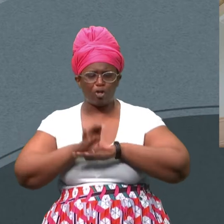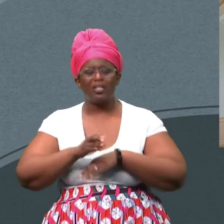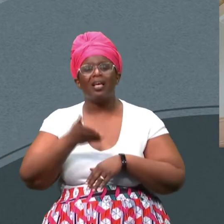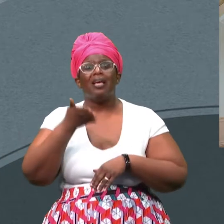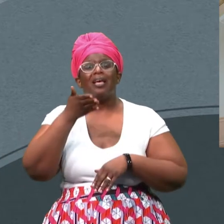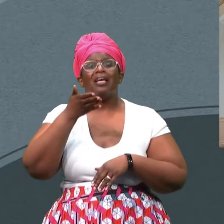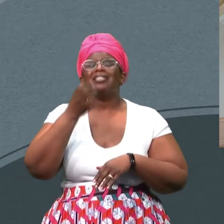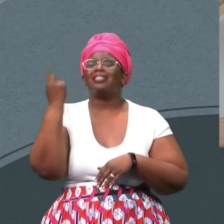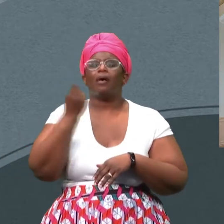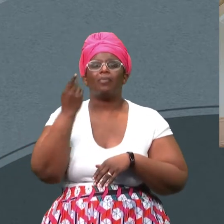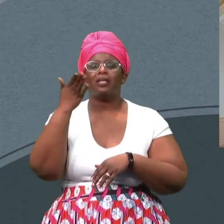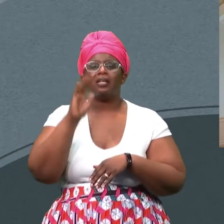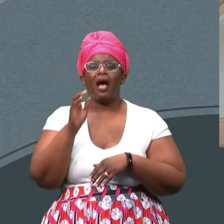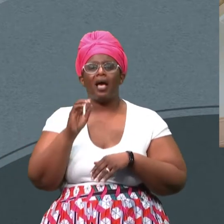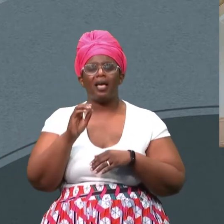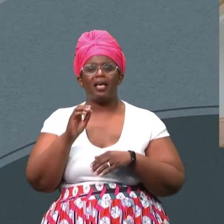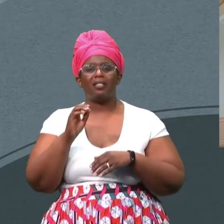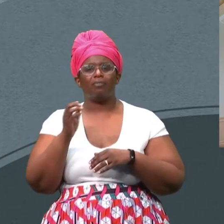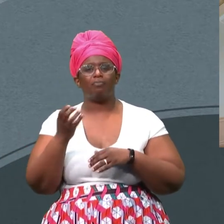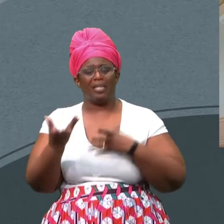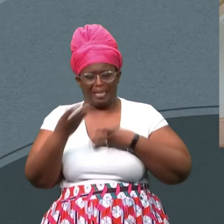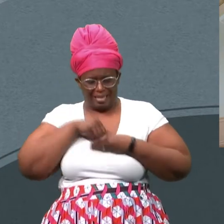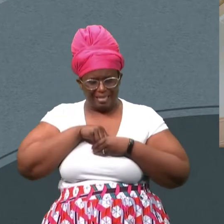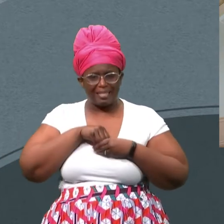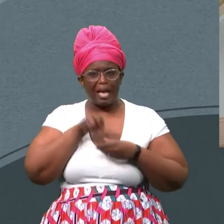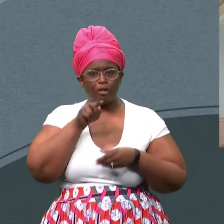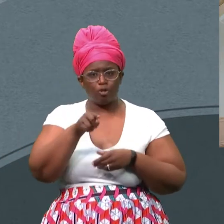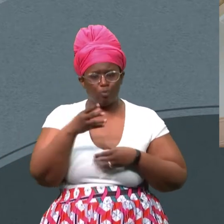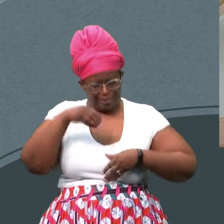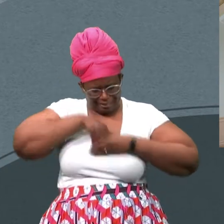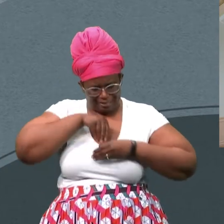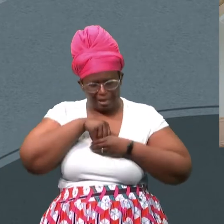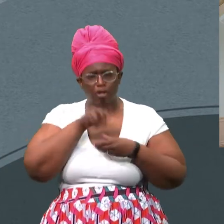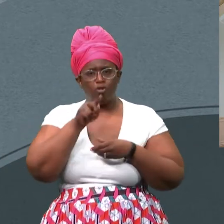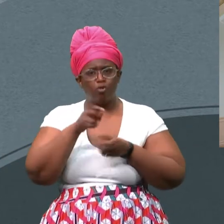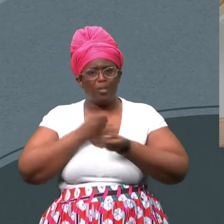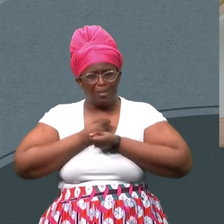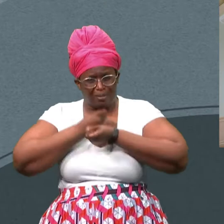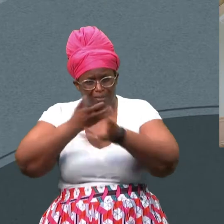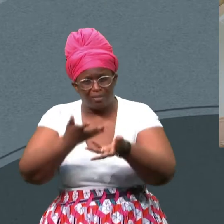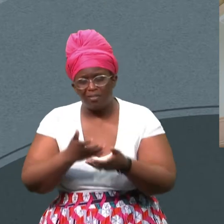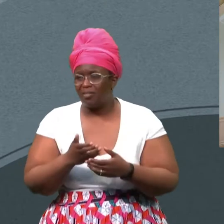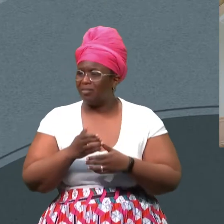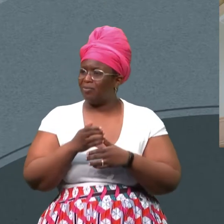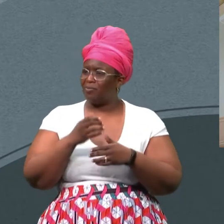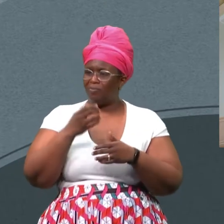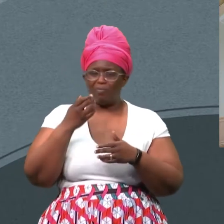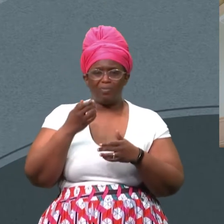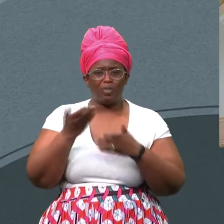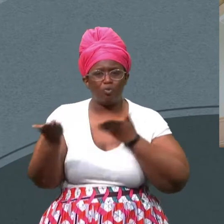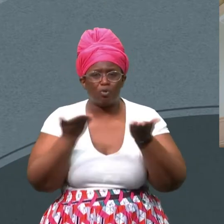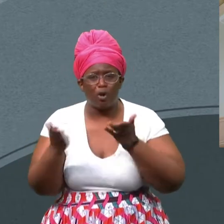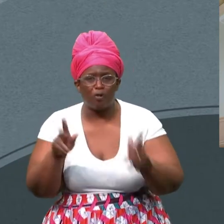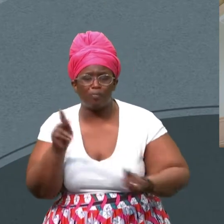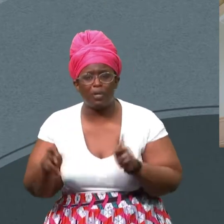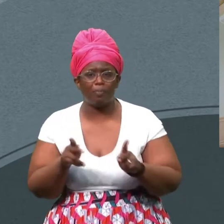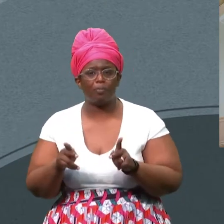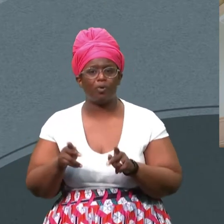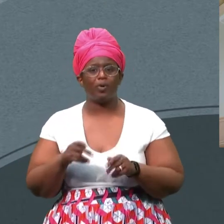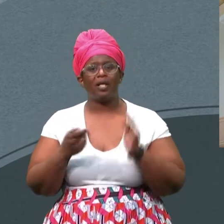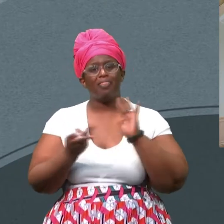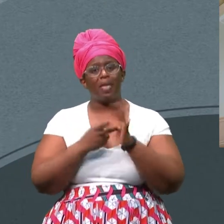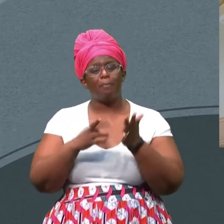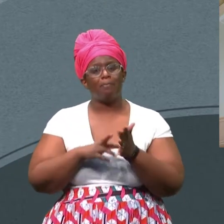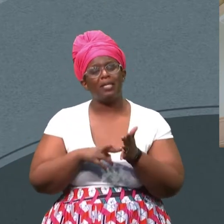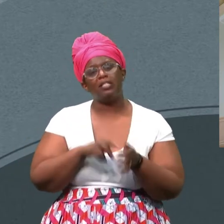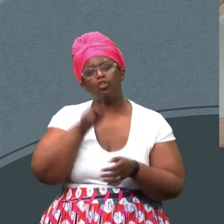you. I'm going to be teaching it in Bible study this week. He put something in you to share. That means he's put something in you to serve. And that means you've got to have a structure to be